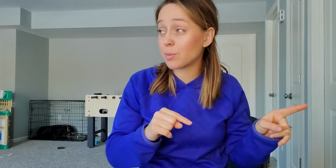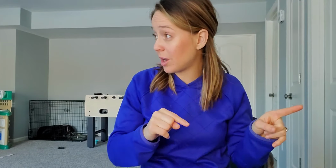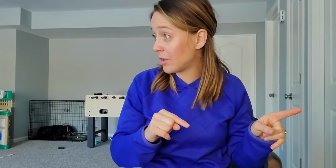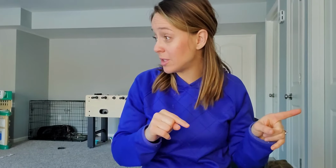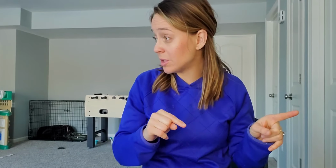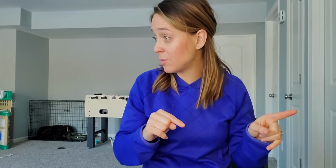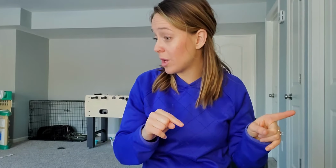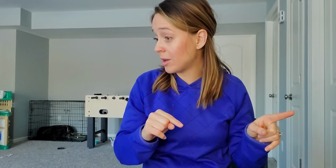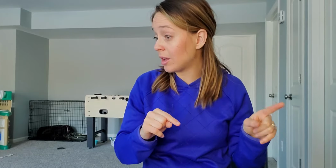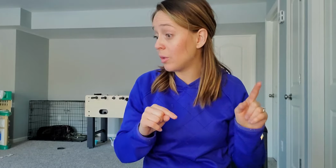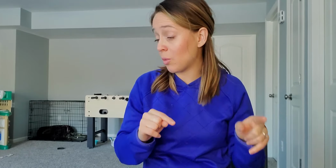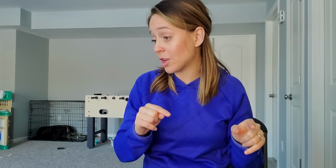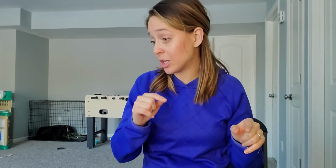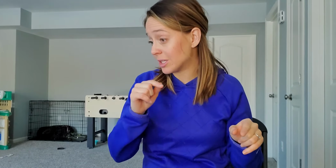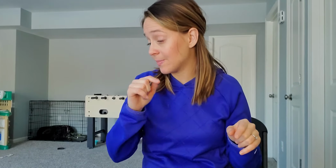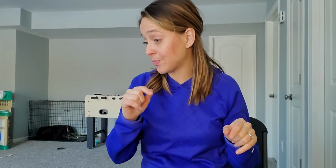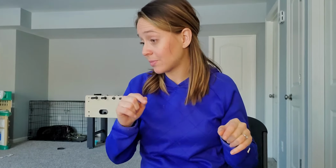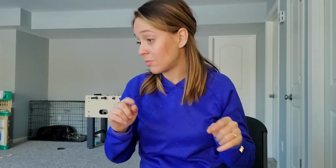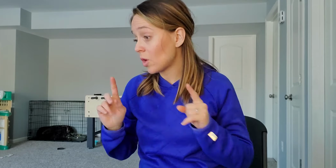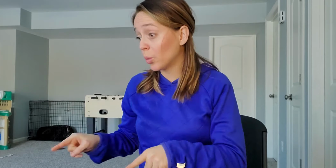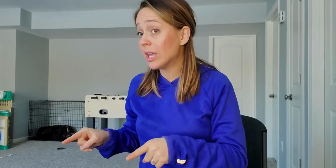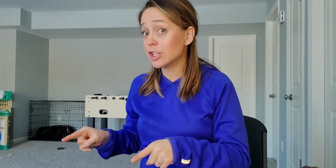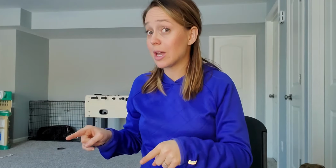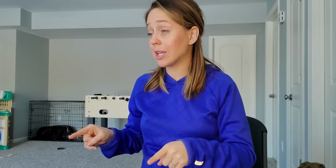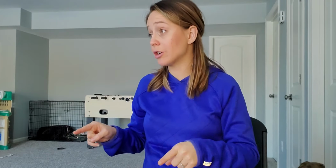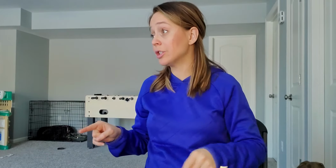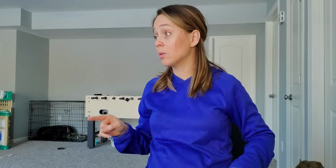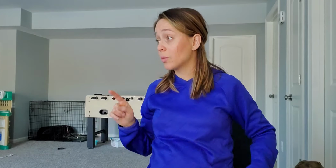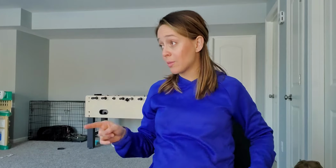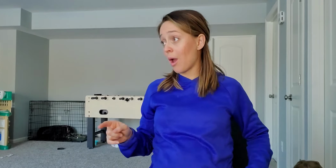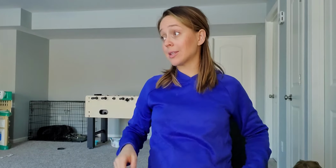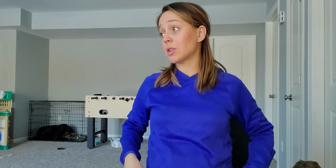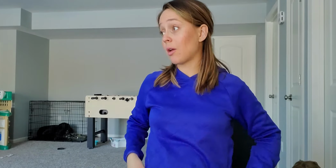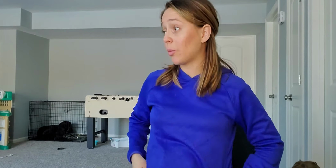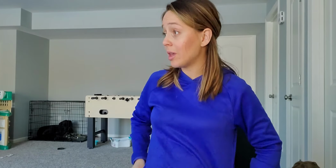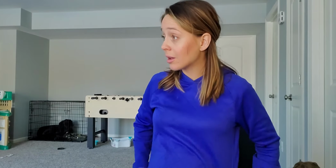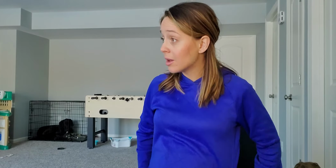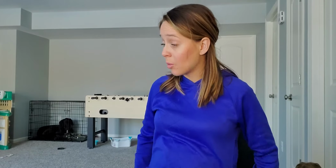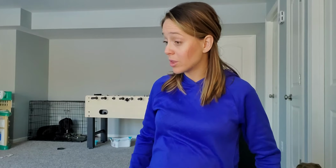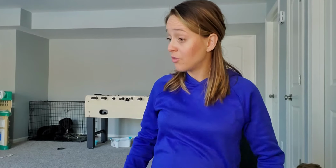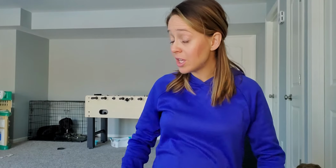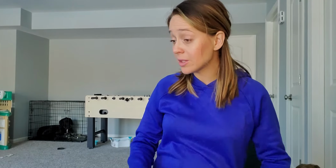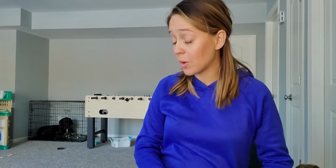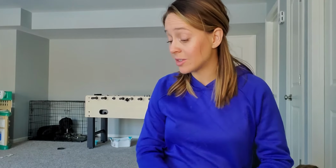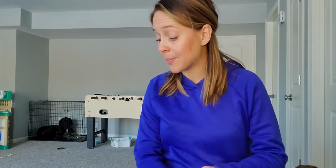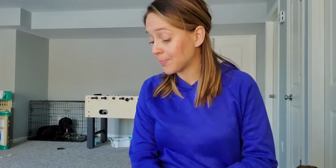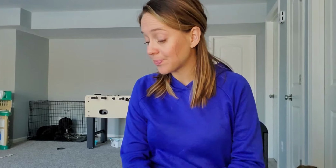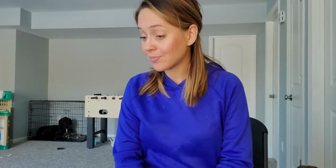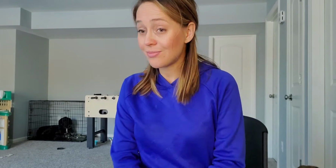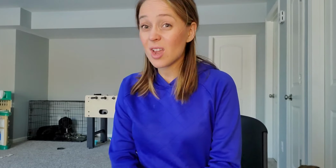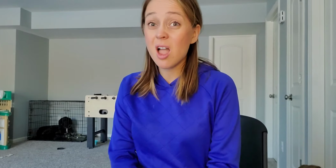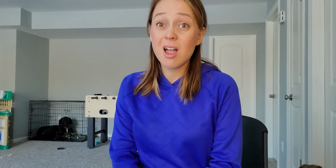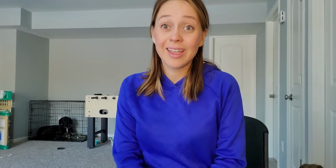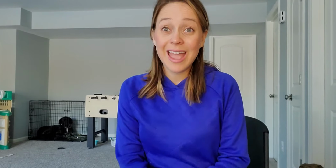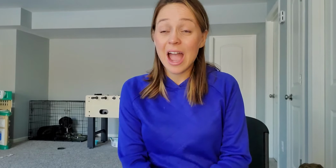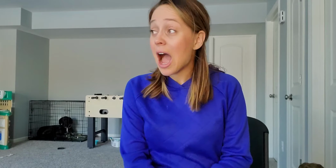previous YouTube one and we can watch it. We can do that here too. We can practice it throughout the week with the videos that we've done. Okay, I'm